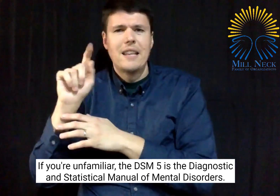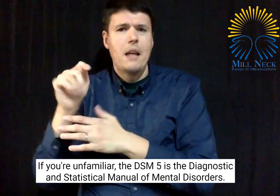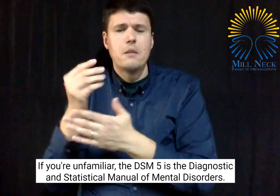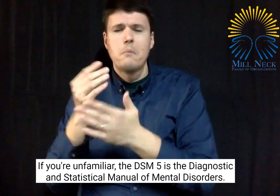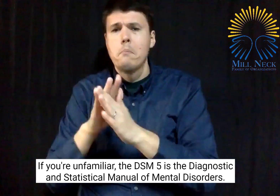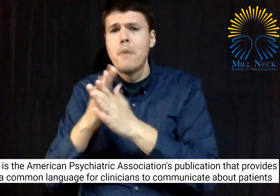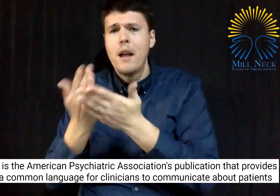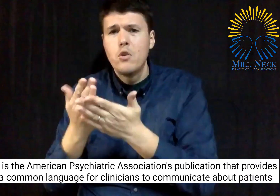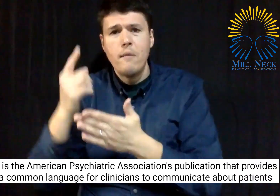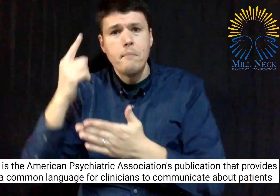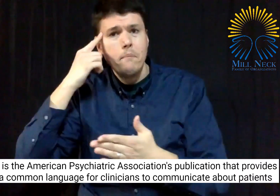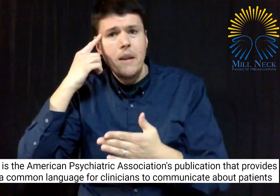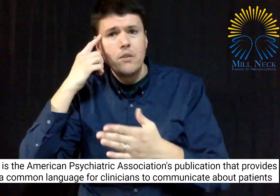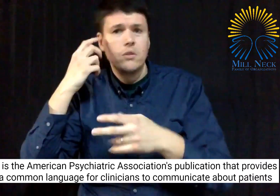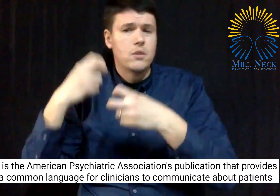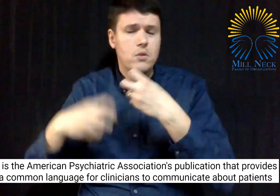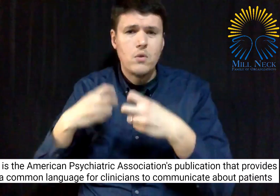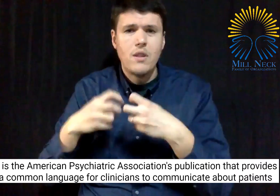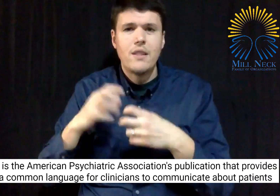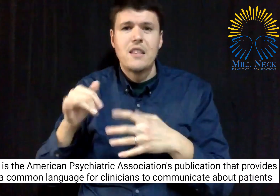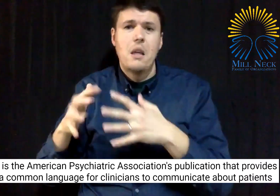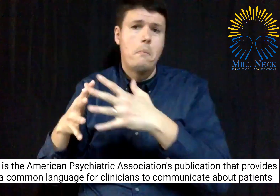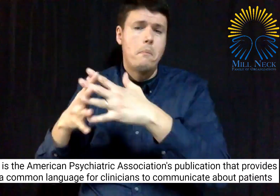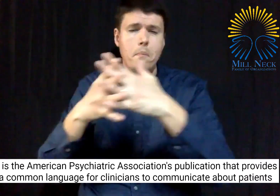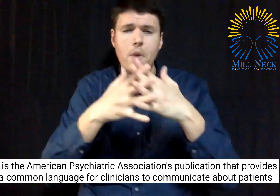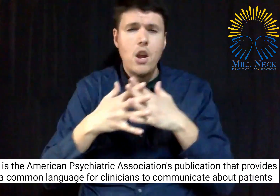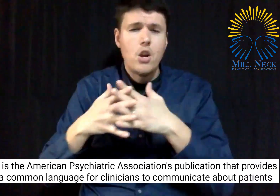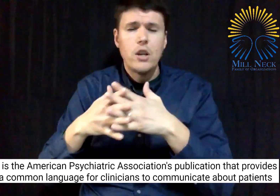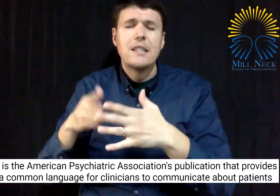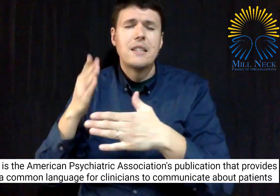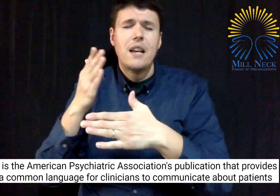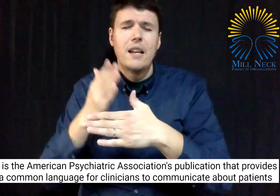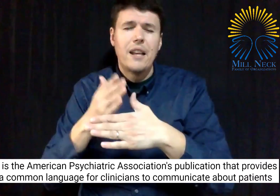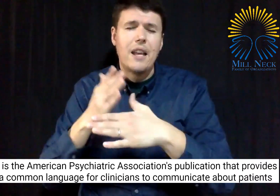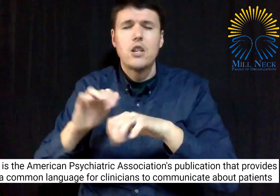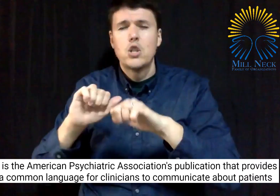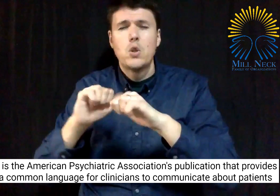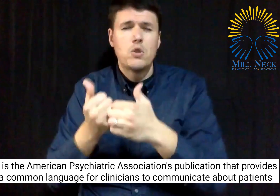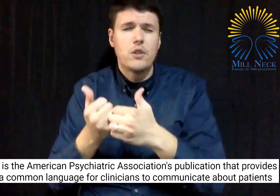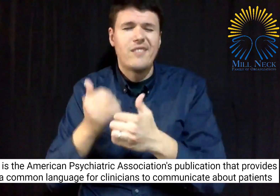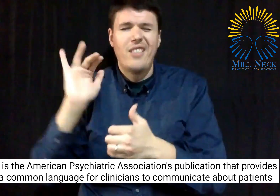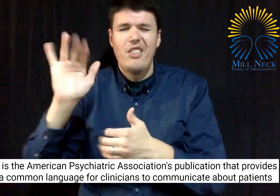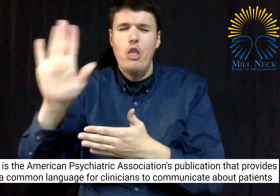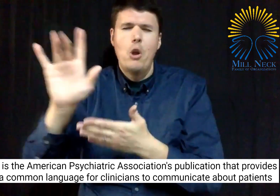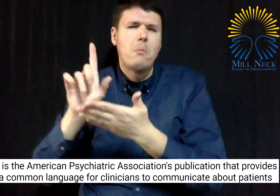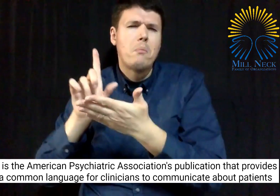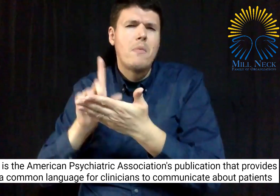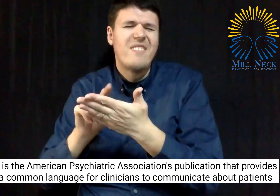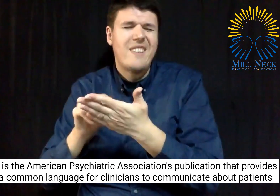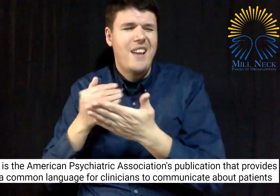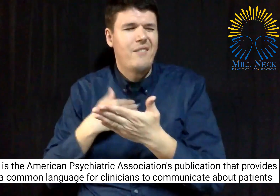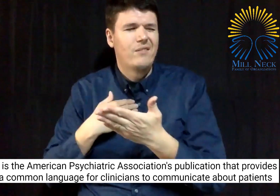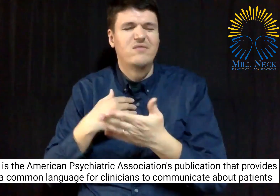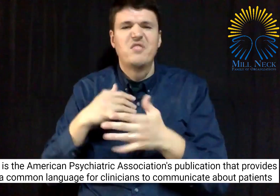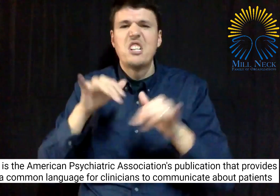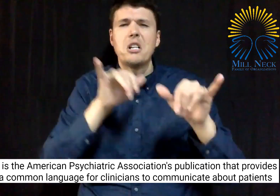Disorders. It is the American Psychiatric Association's publication that provides a common language for clinicians to communicate about patients